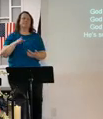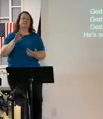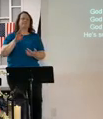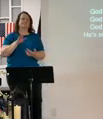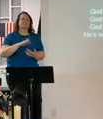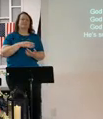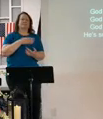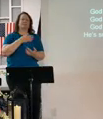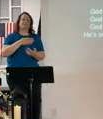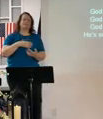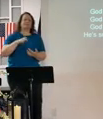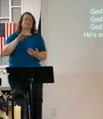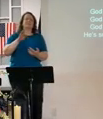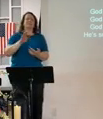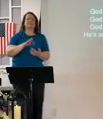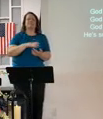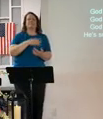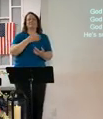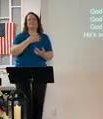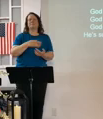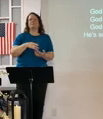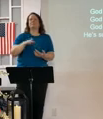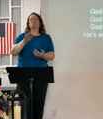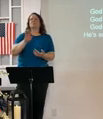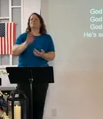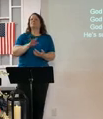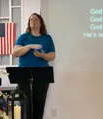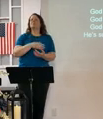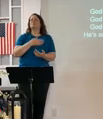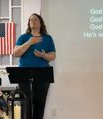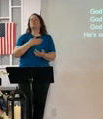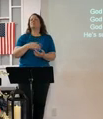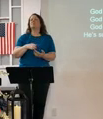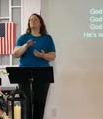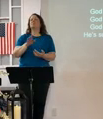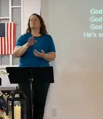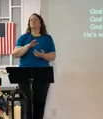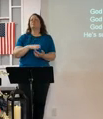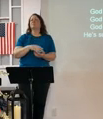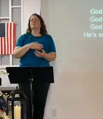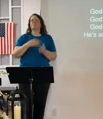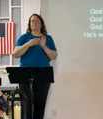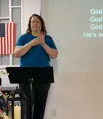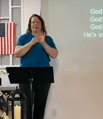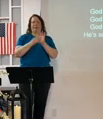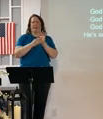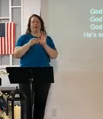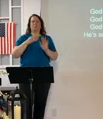Thank you.